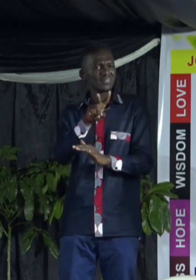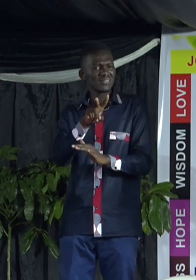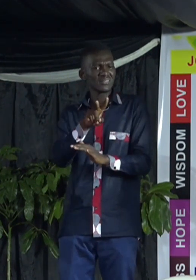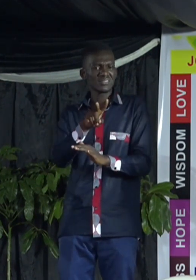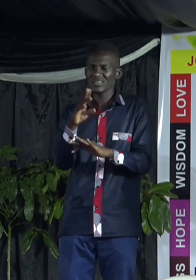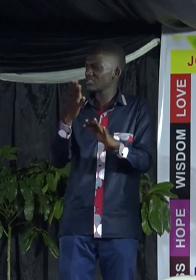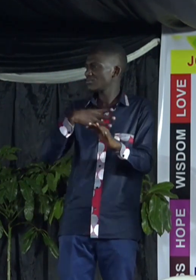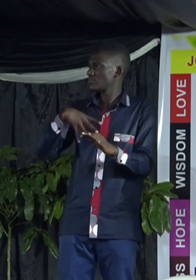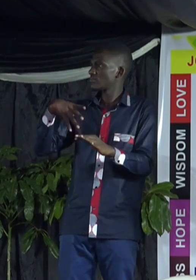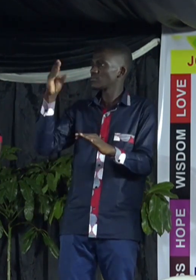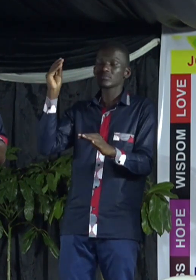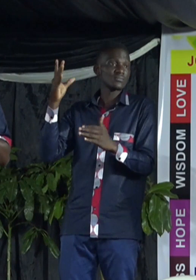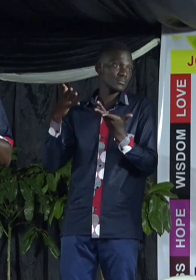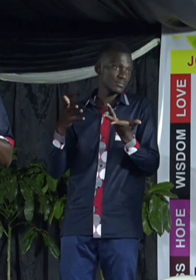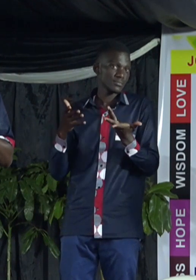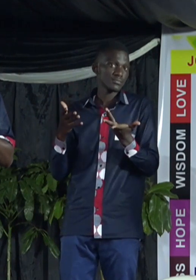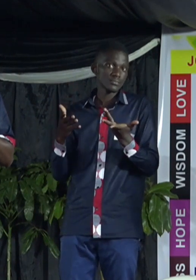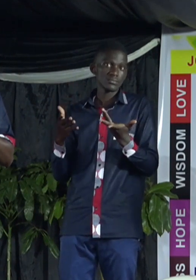man went out.